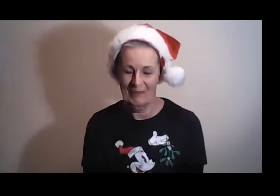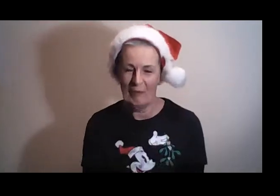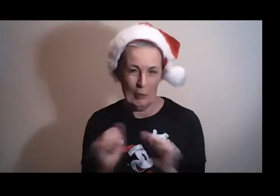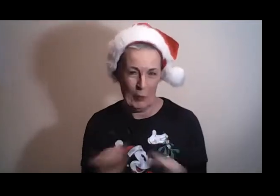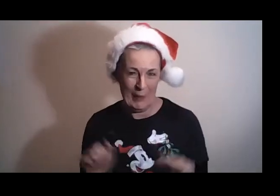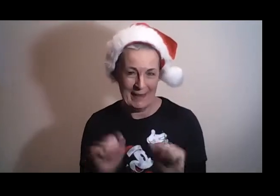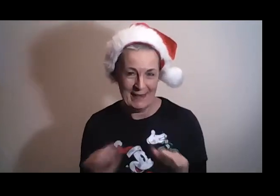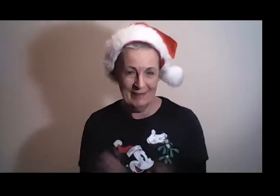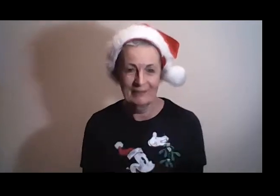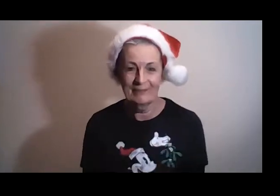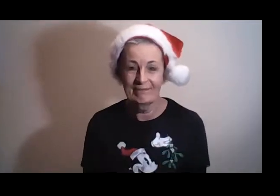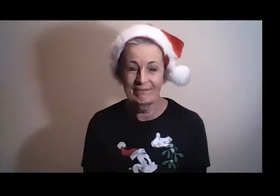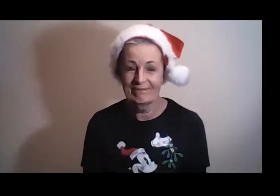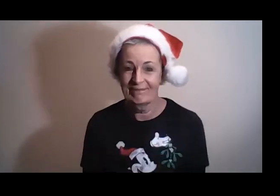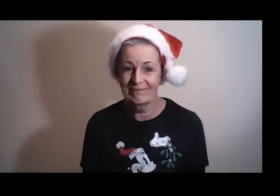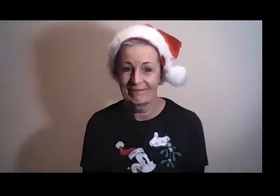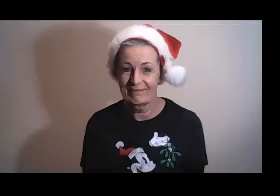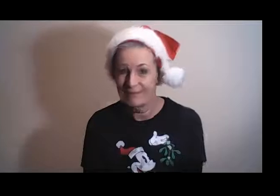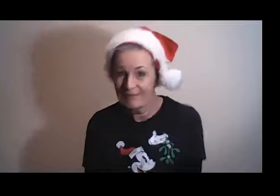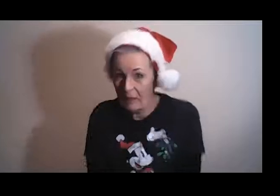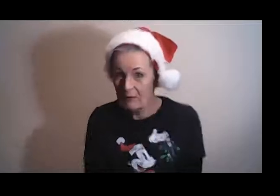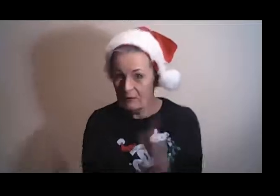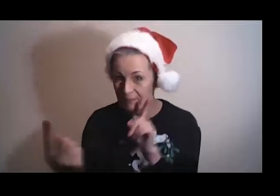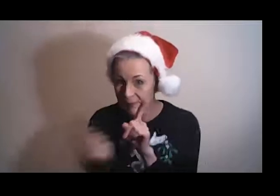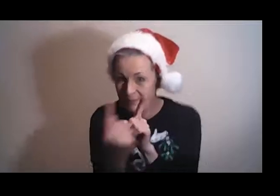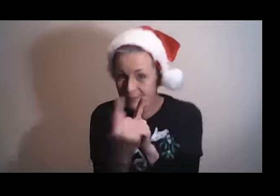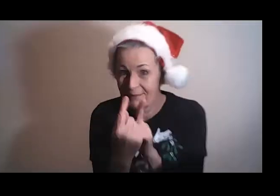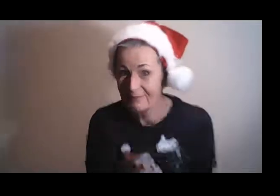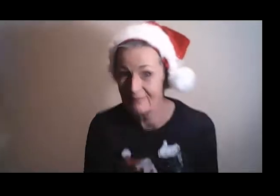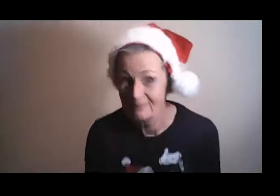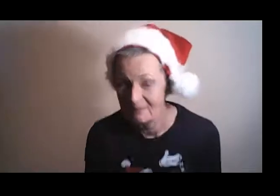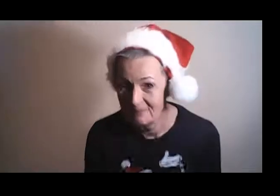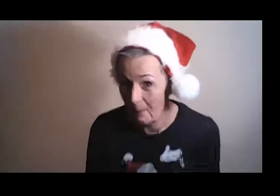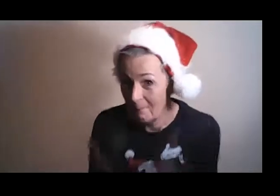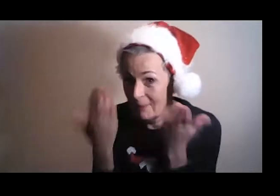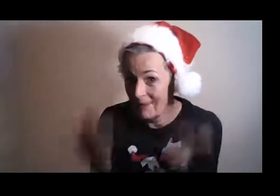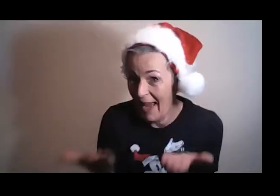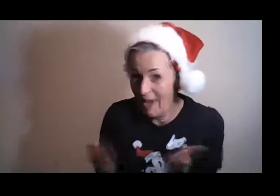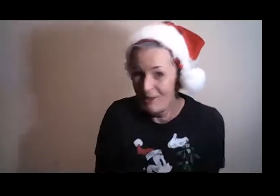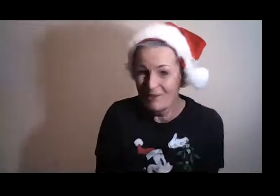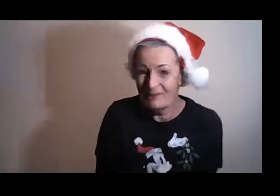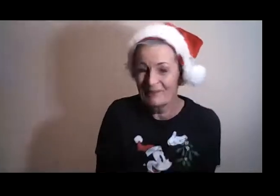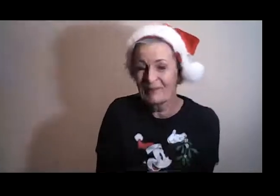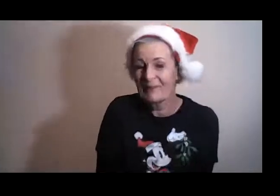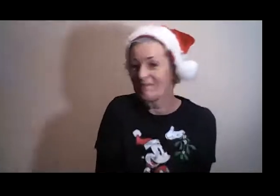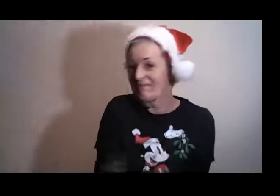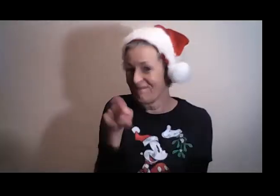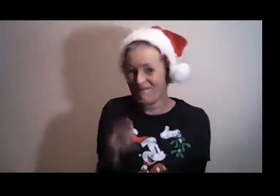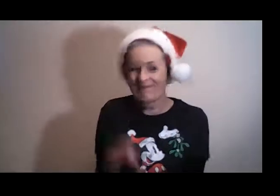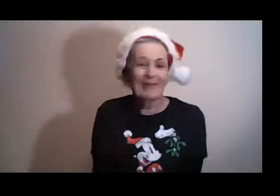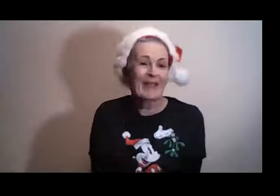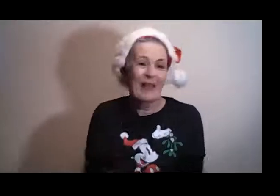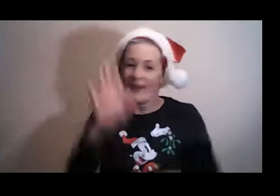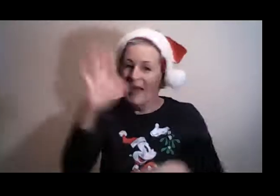And in the meantime, I'm going to come a bit closer. In the meantime, I'm going to wish you a very